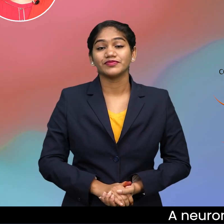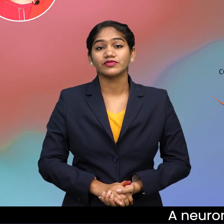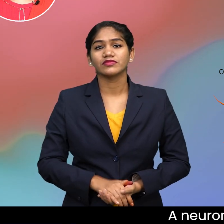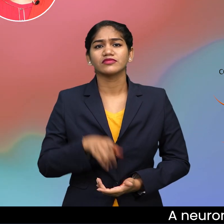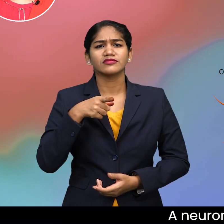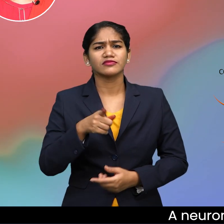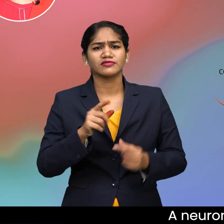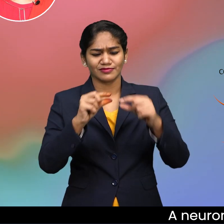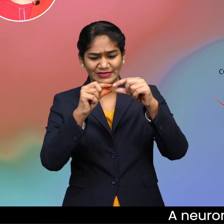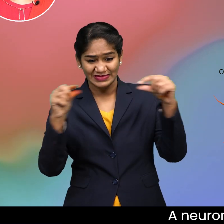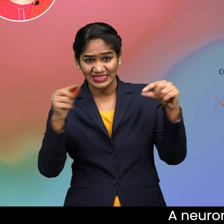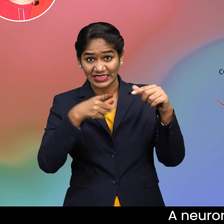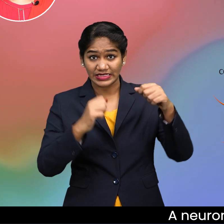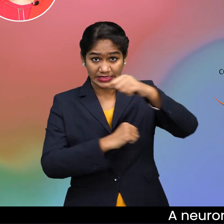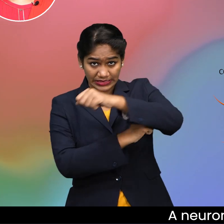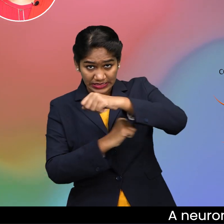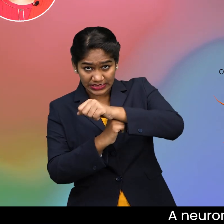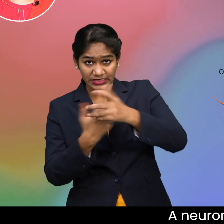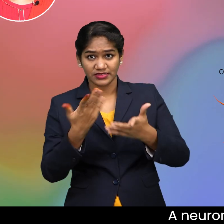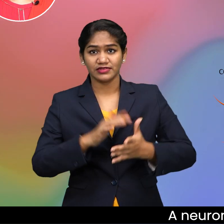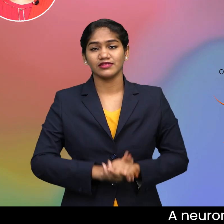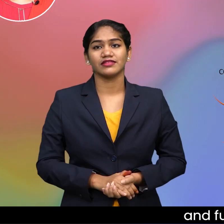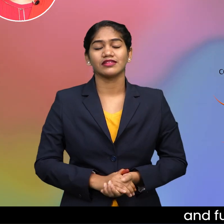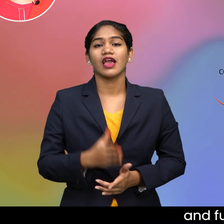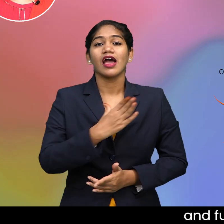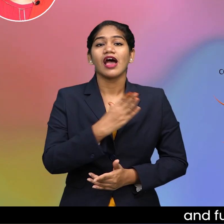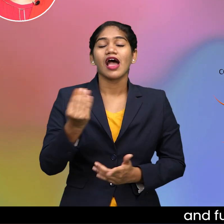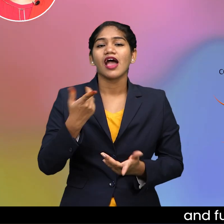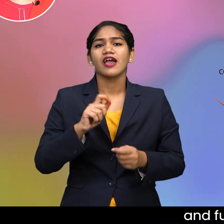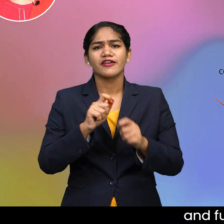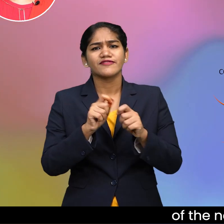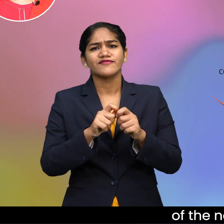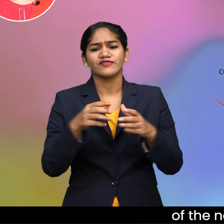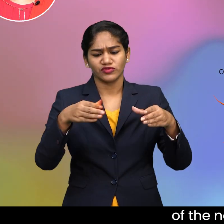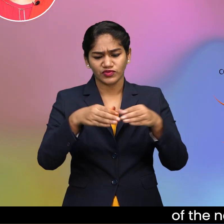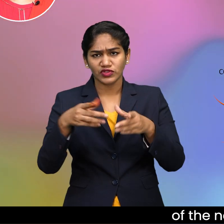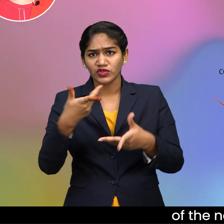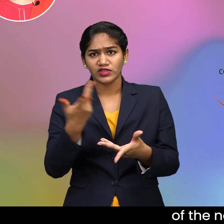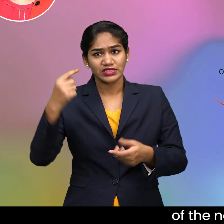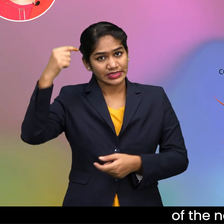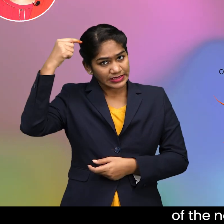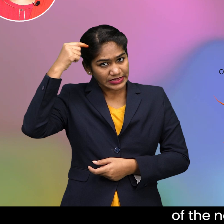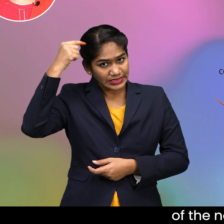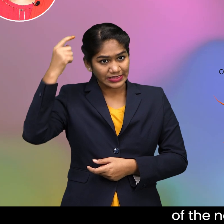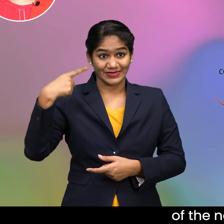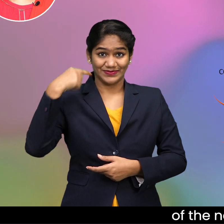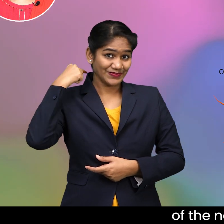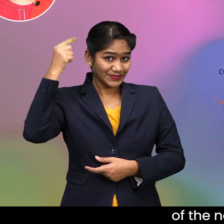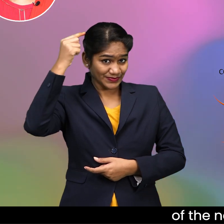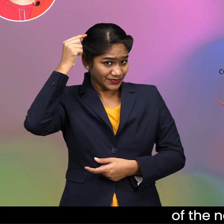A neuron is a structural and functional unit of the nervous system.